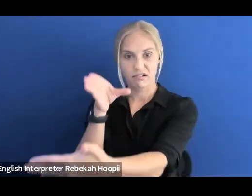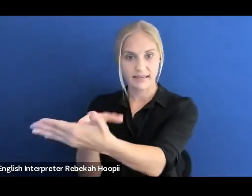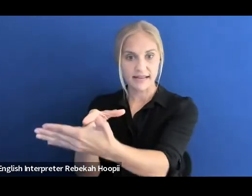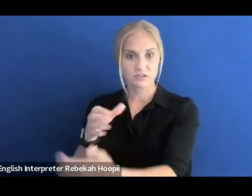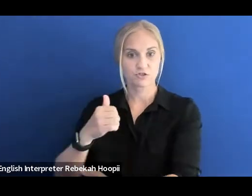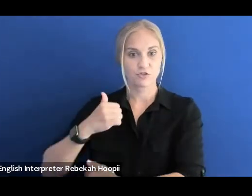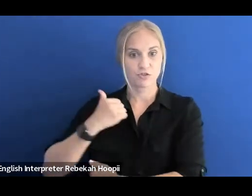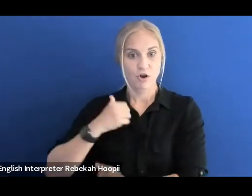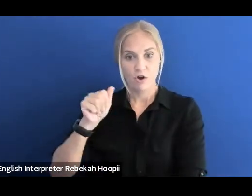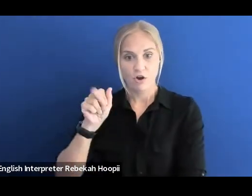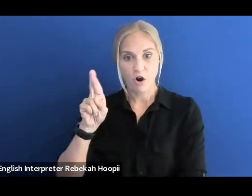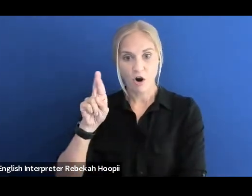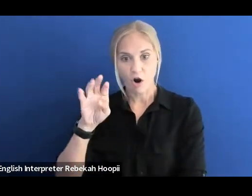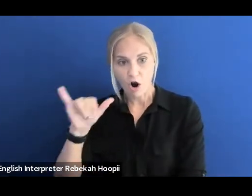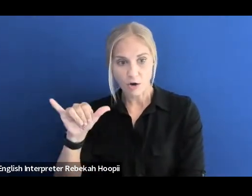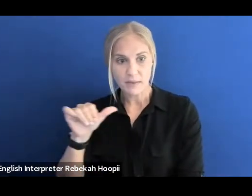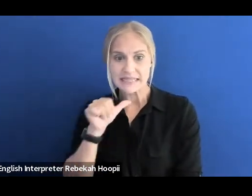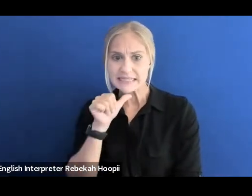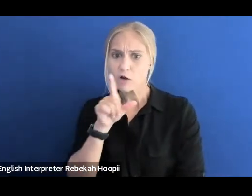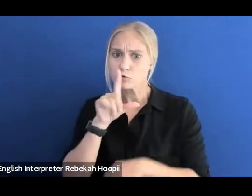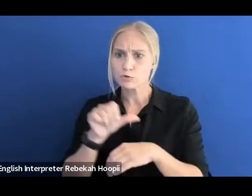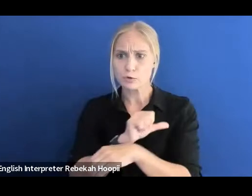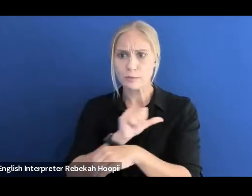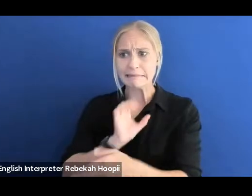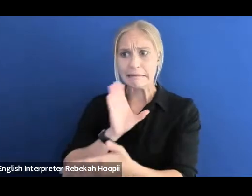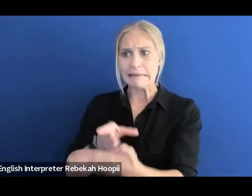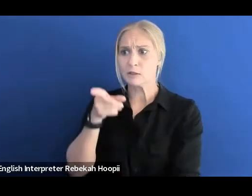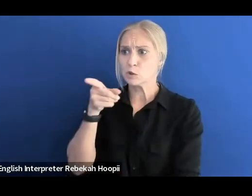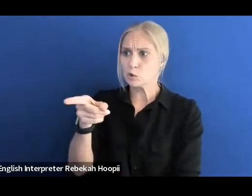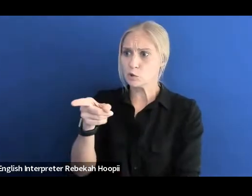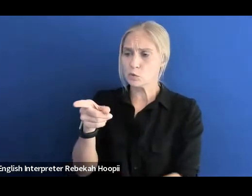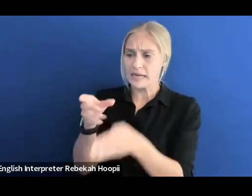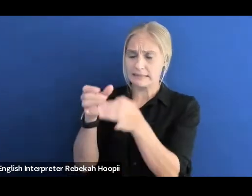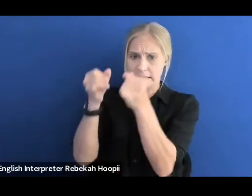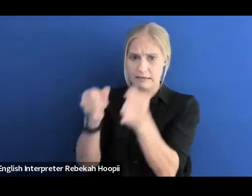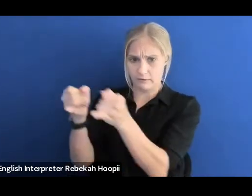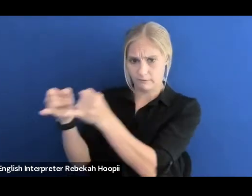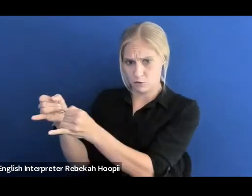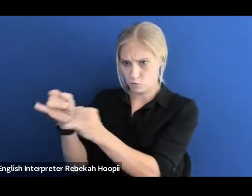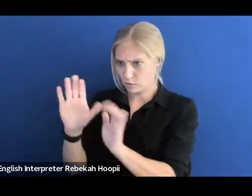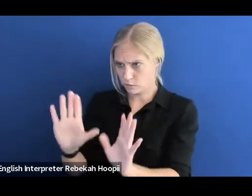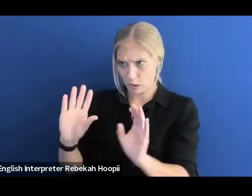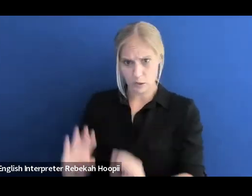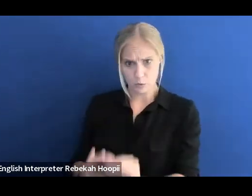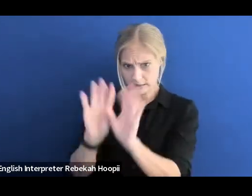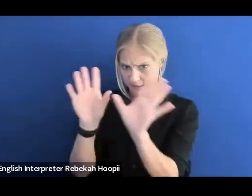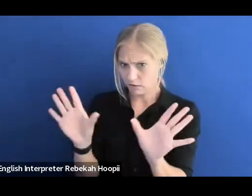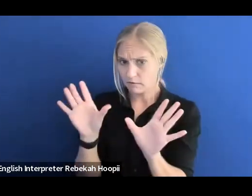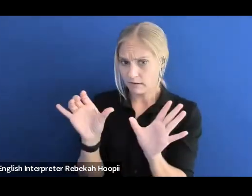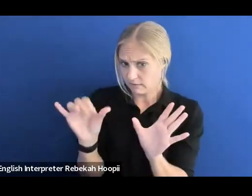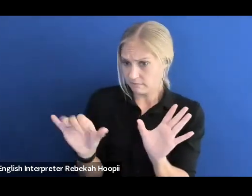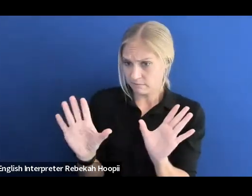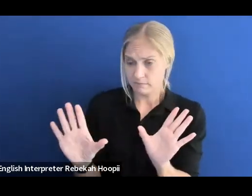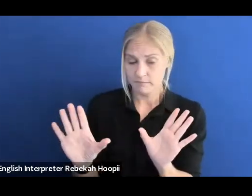the military, it's not really against you folks personally. So we just want to make that note that.